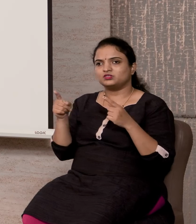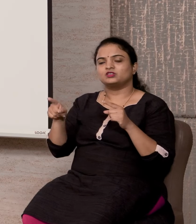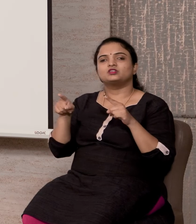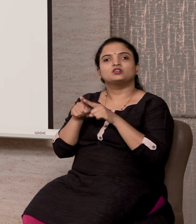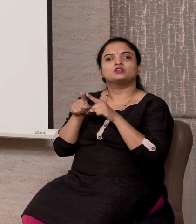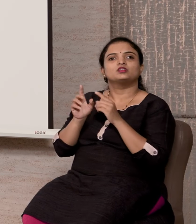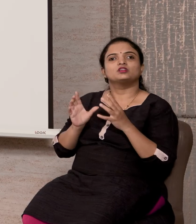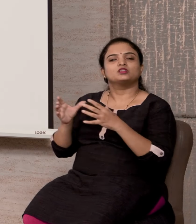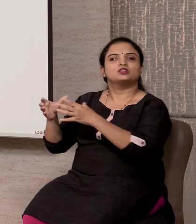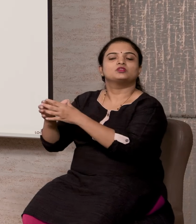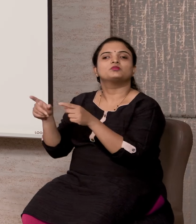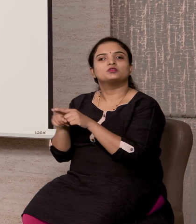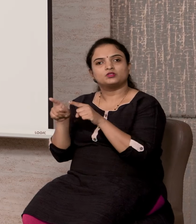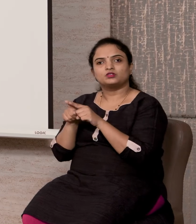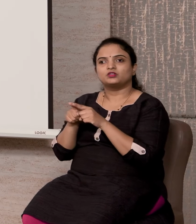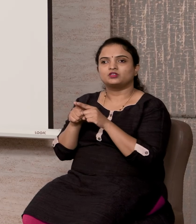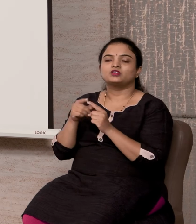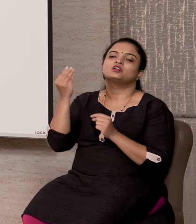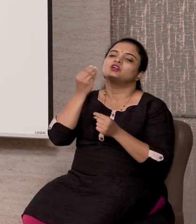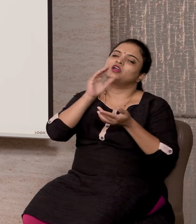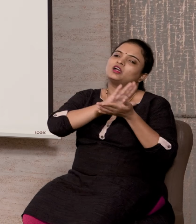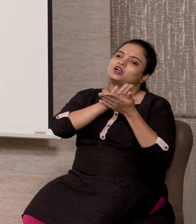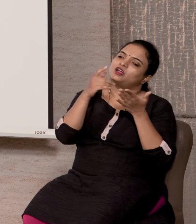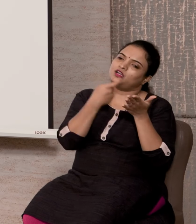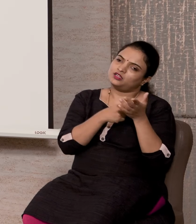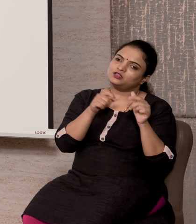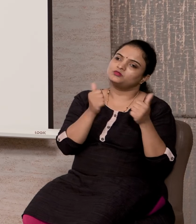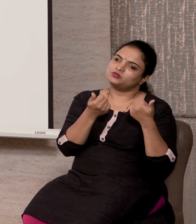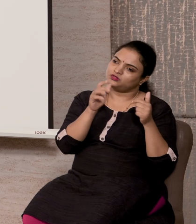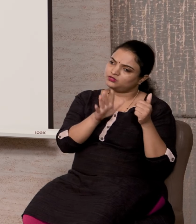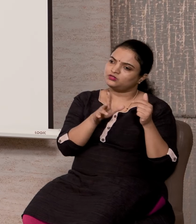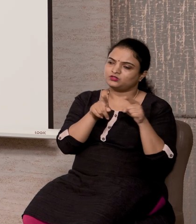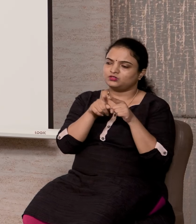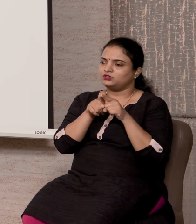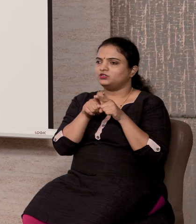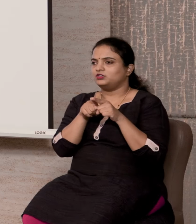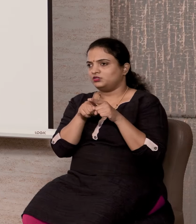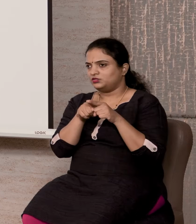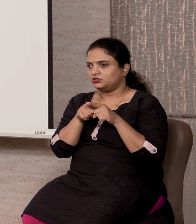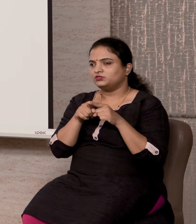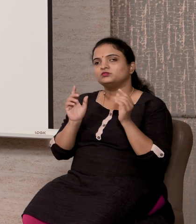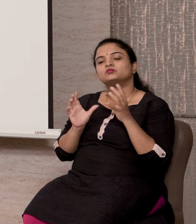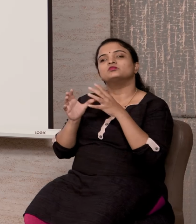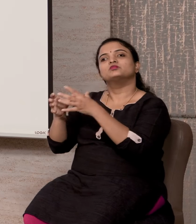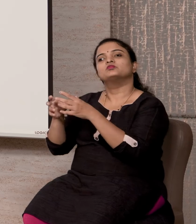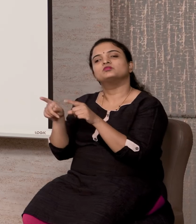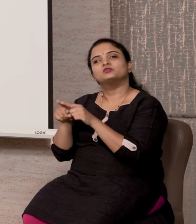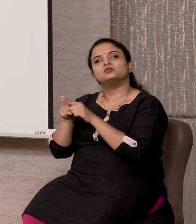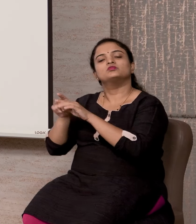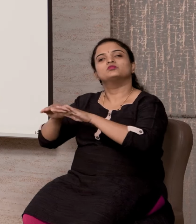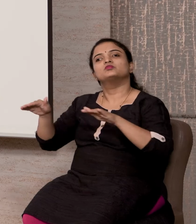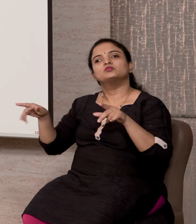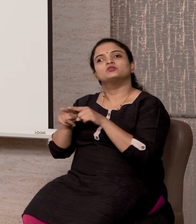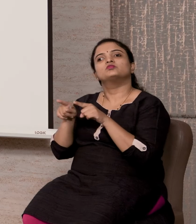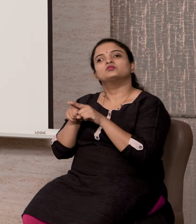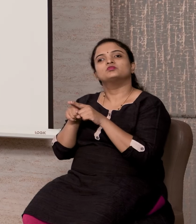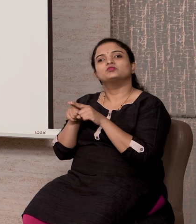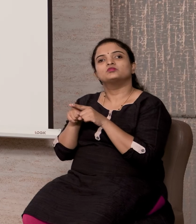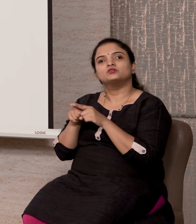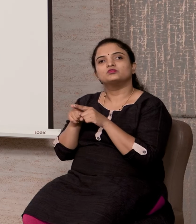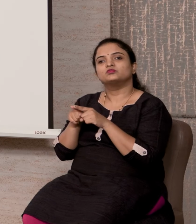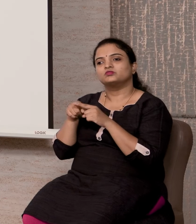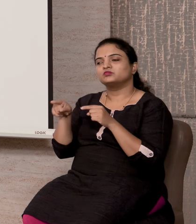department agnostic, right? Even HRs can learn about this field, even, other department students apart from computer science can learn about this. This